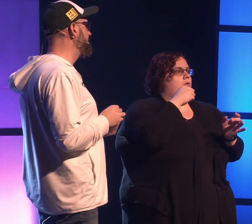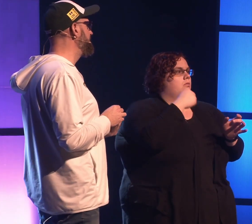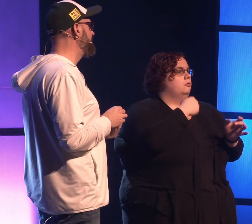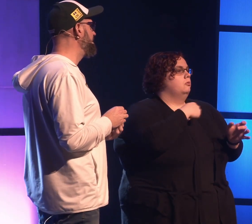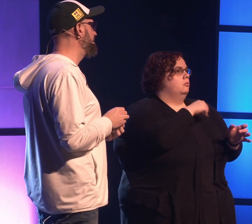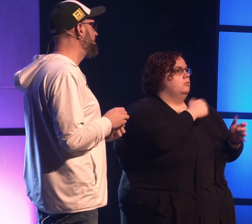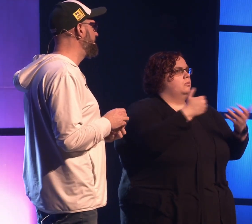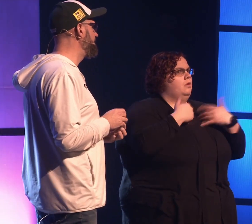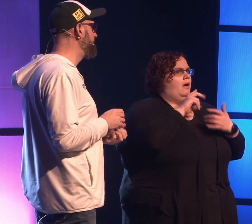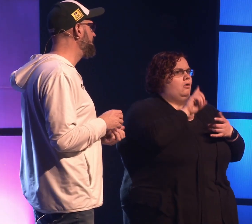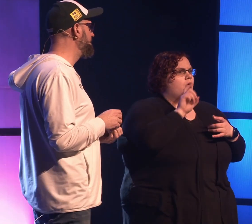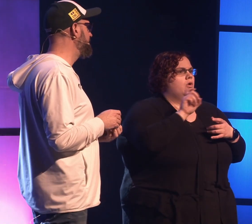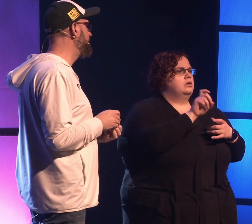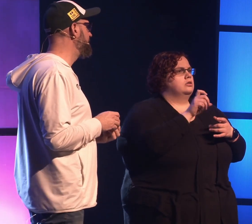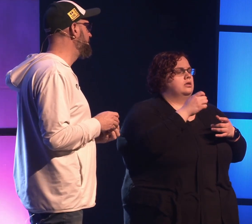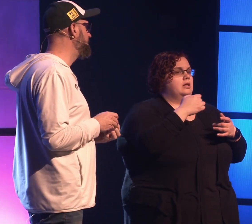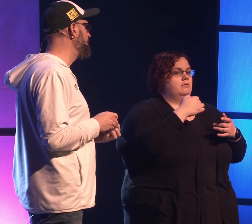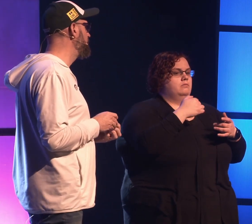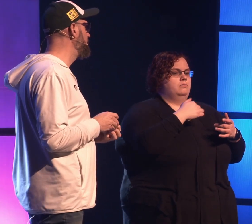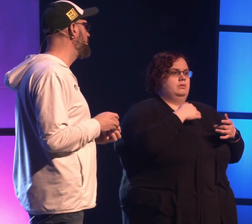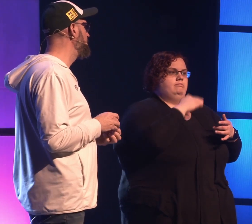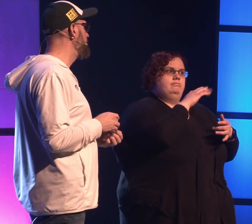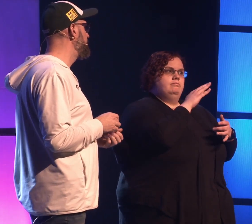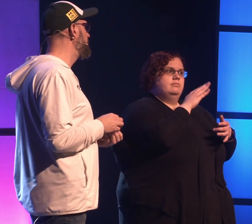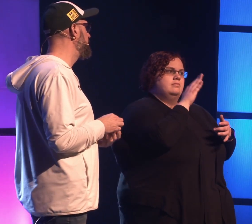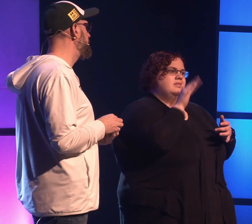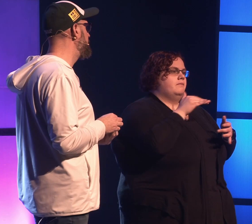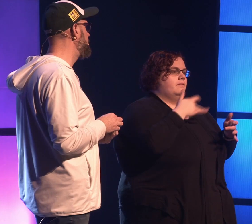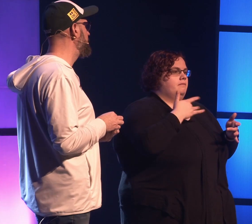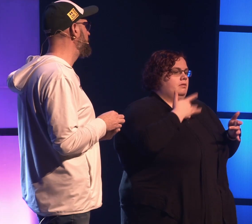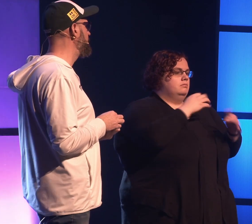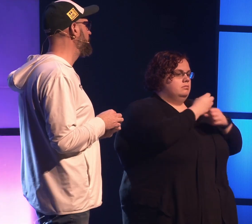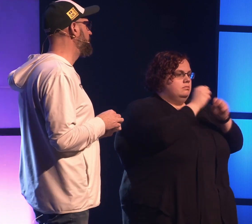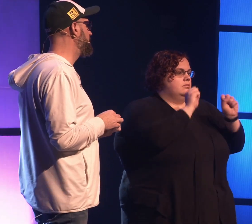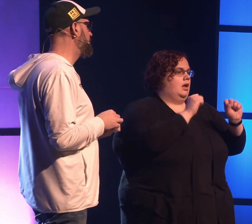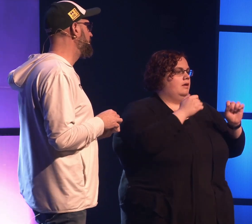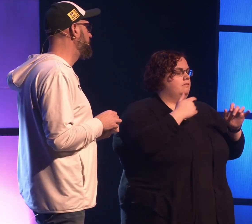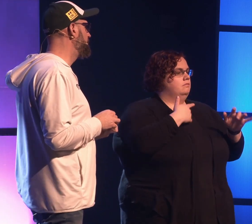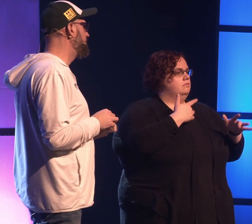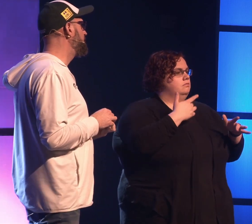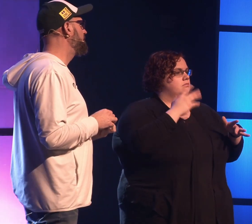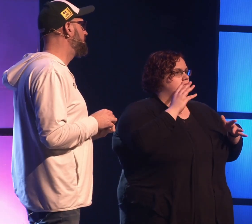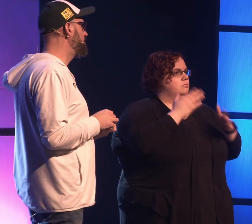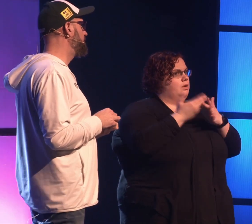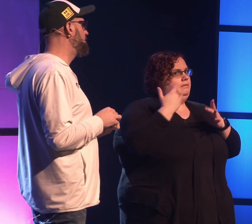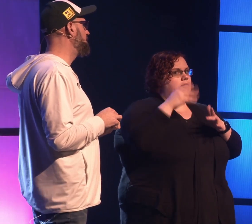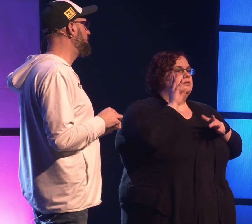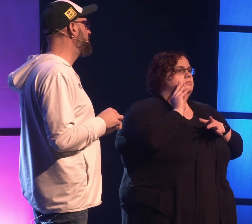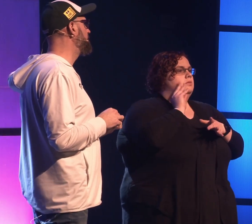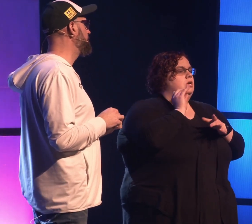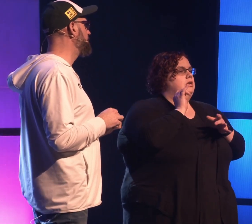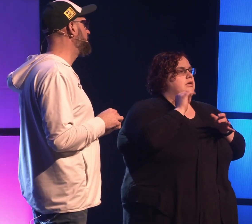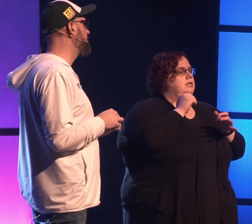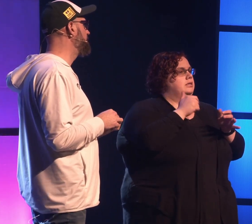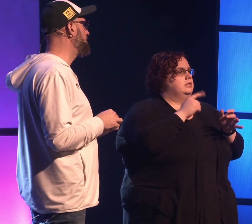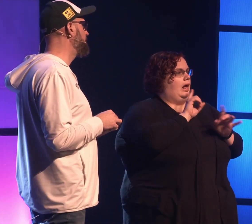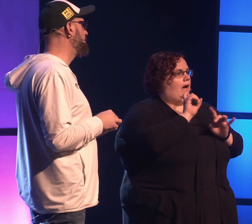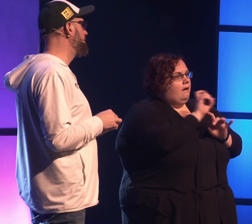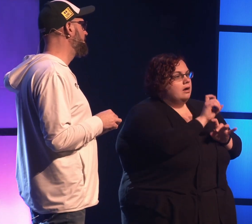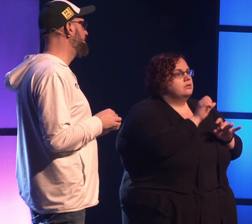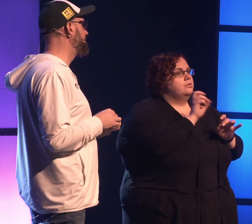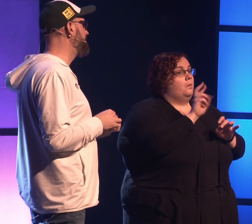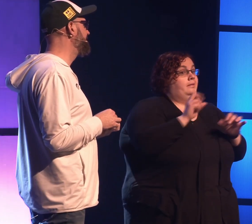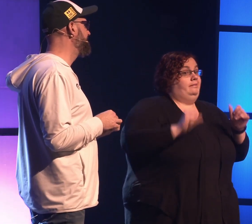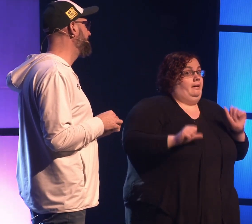we never had felt safe in previous communities and experiences to ask and even doubt. And so no, it